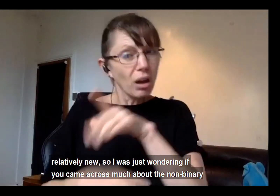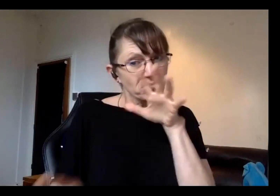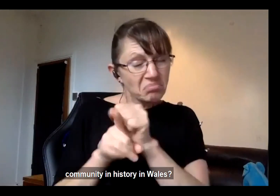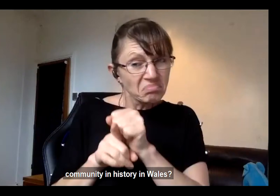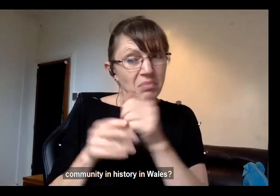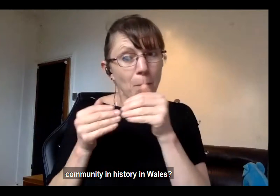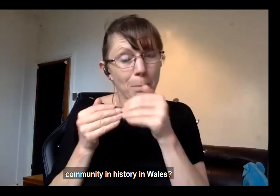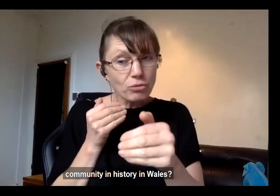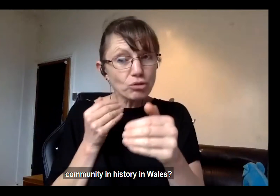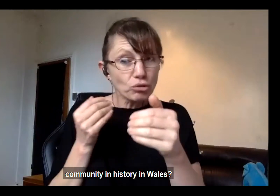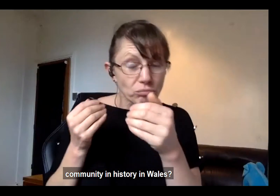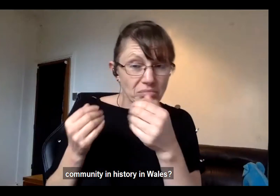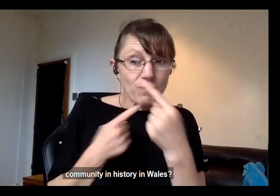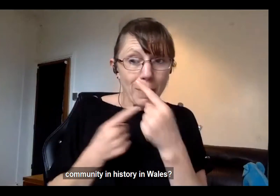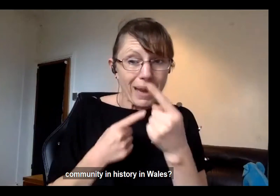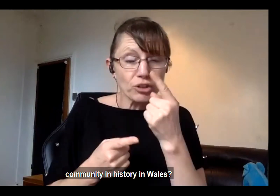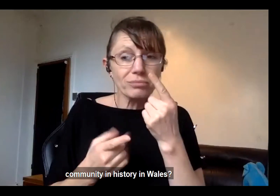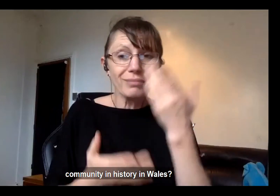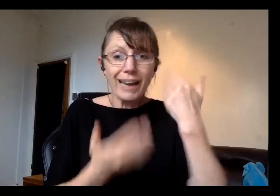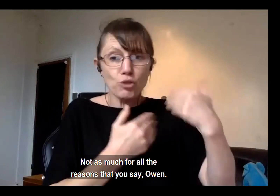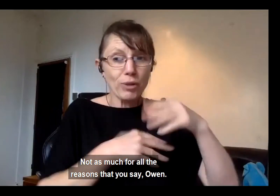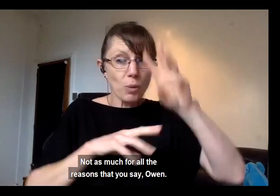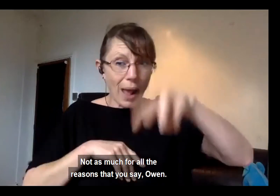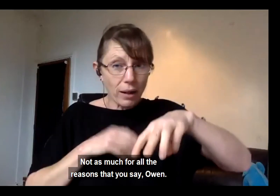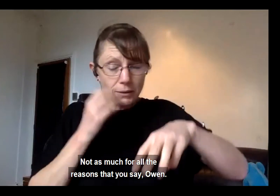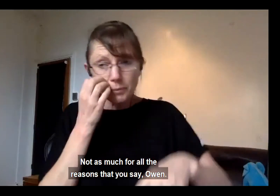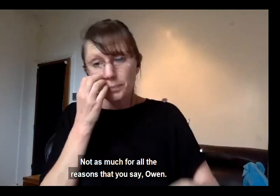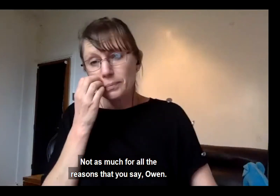about the non-binary community and history in Wales.